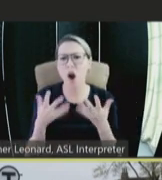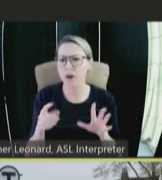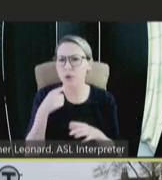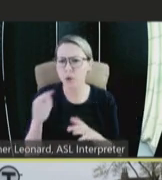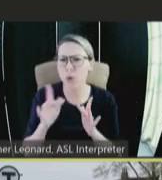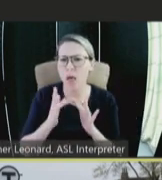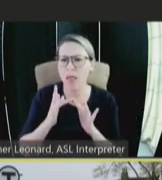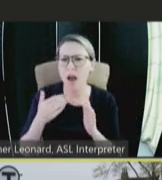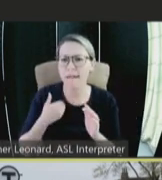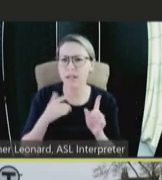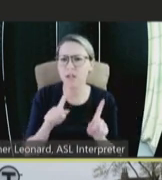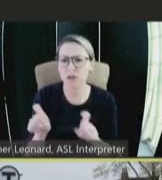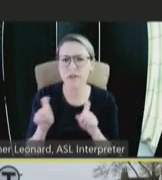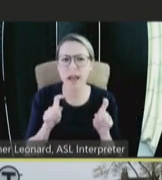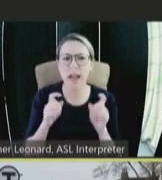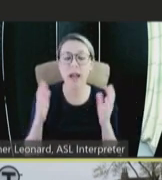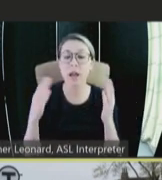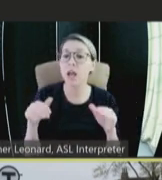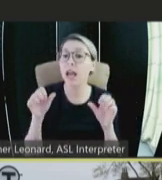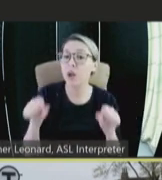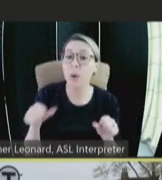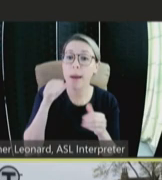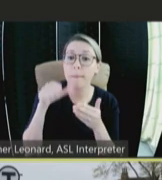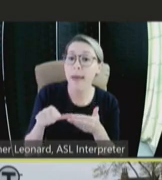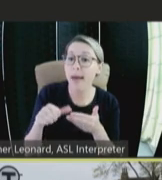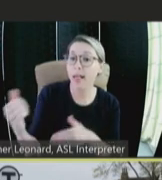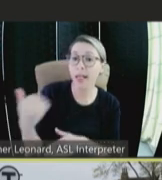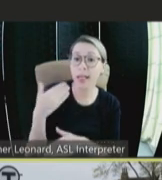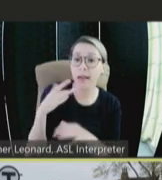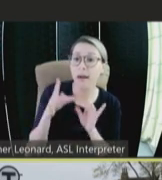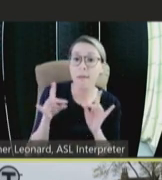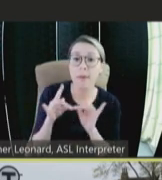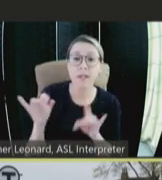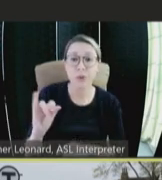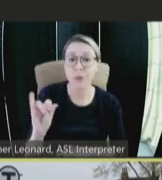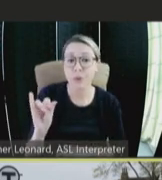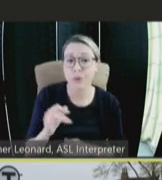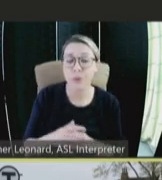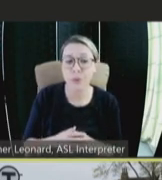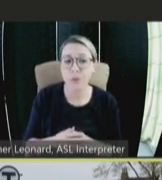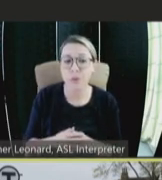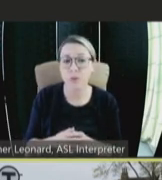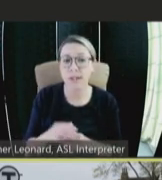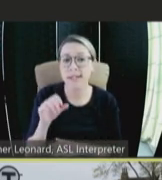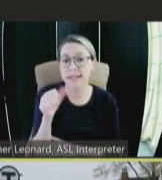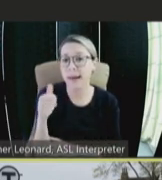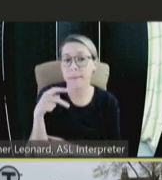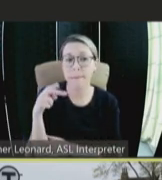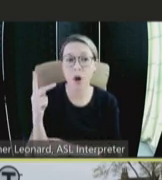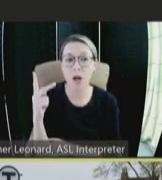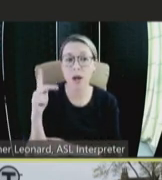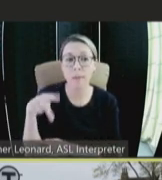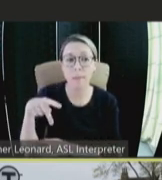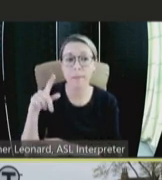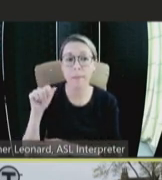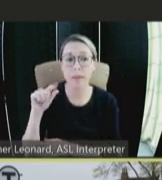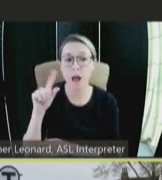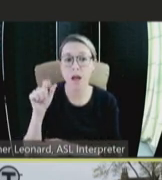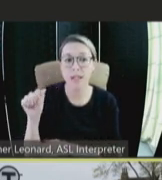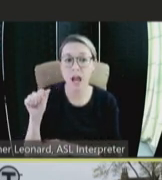also mail written comments to us if you'd like to. You can send them to 10 Park Plaza, Suite